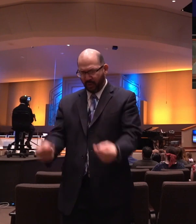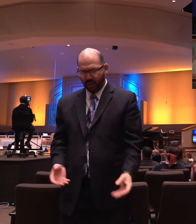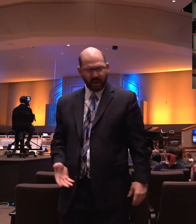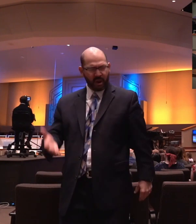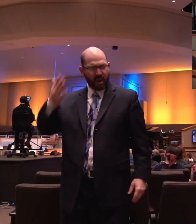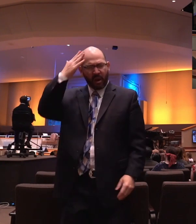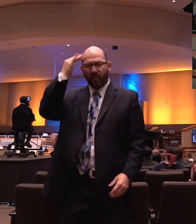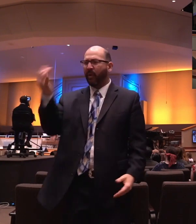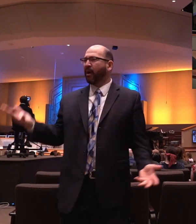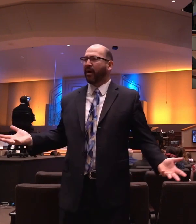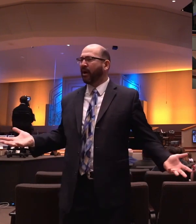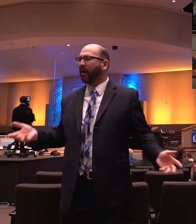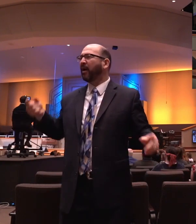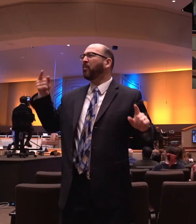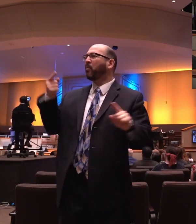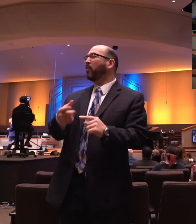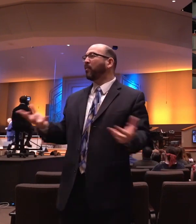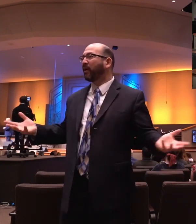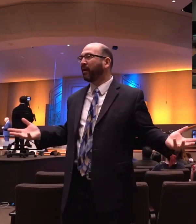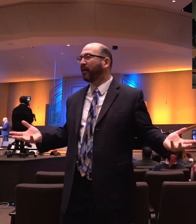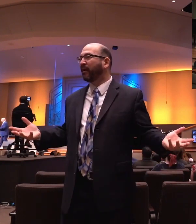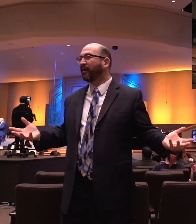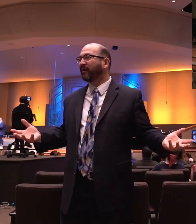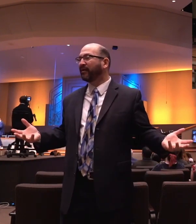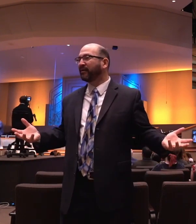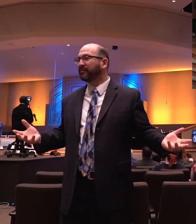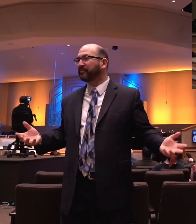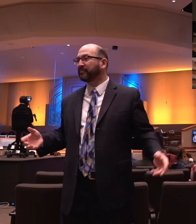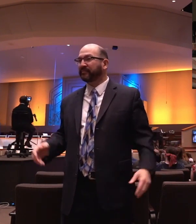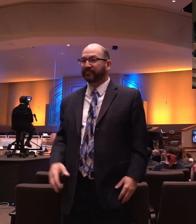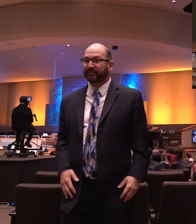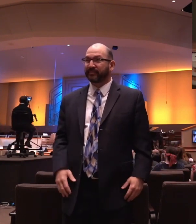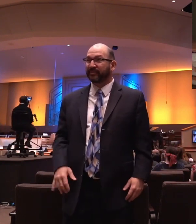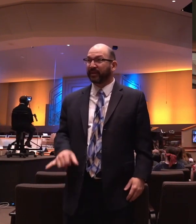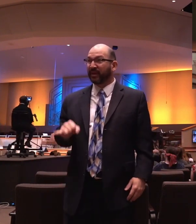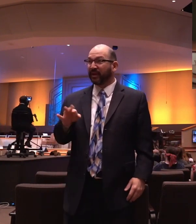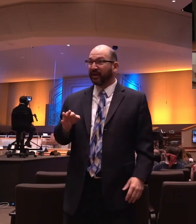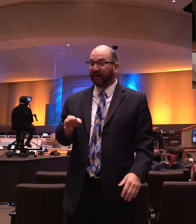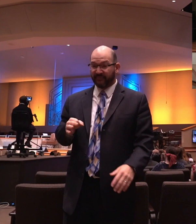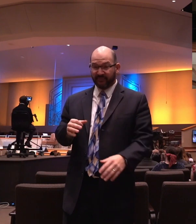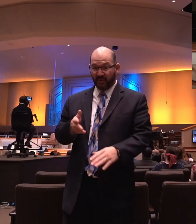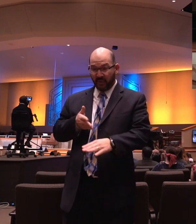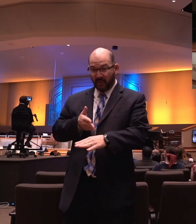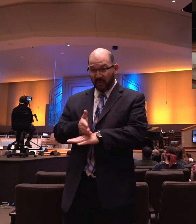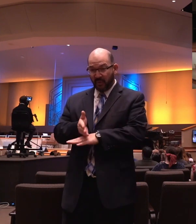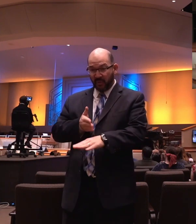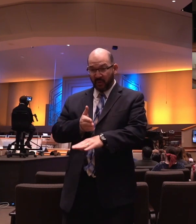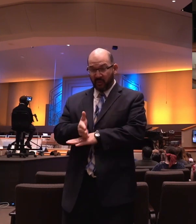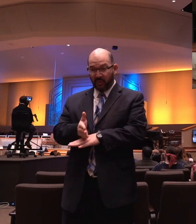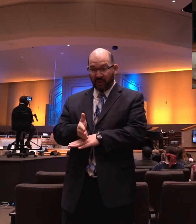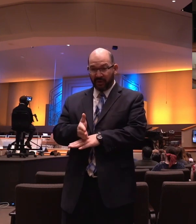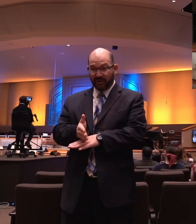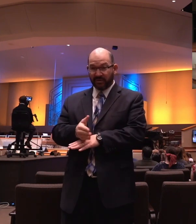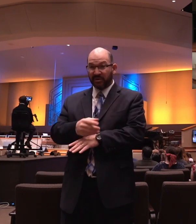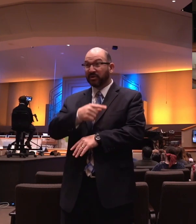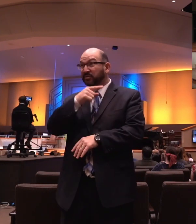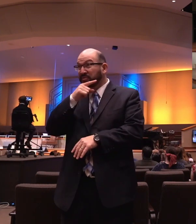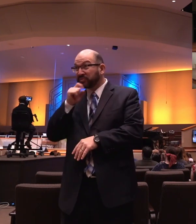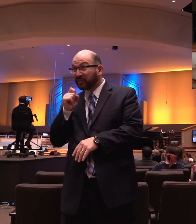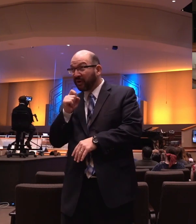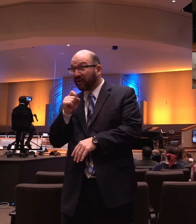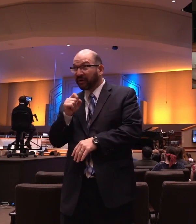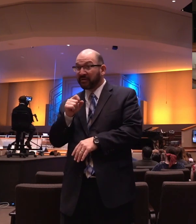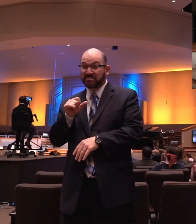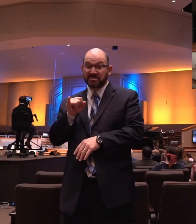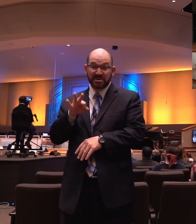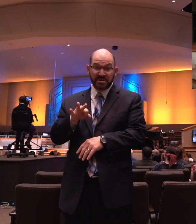world would he do that? What's the point? Well, if the wood wasn't completely wet and the sacrifice wasn't completely